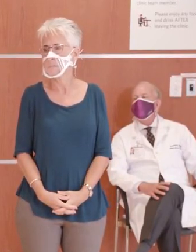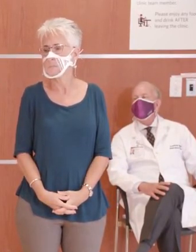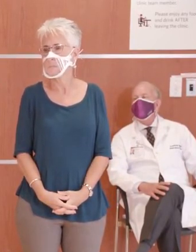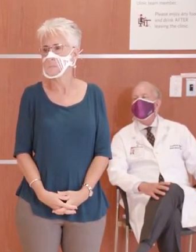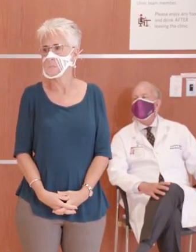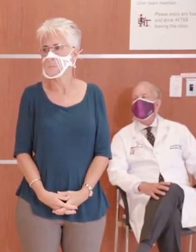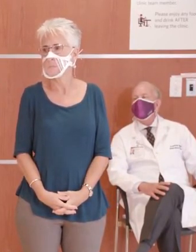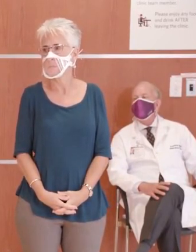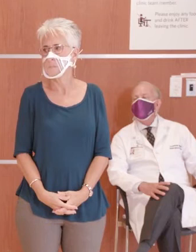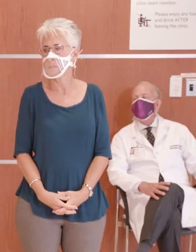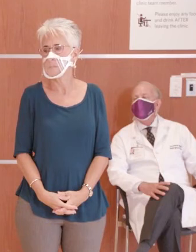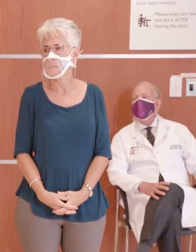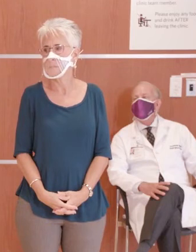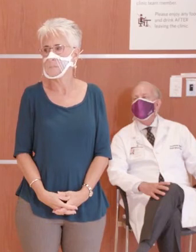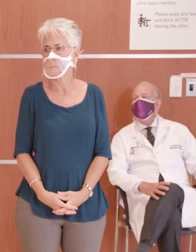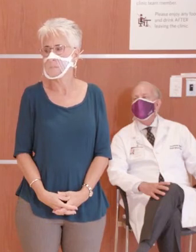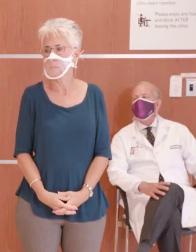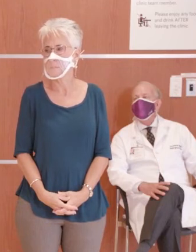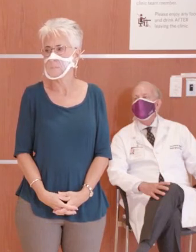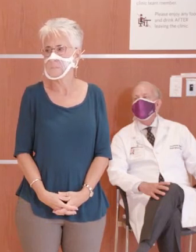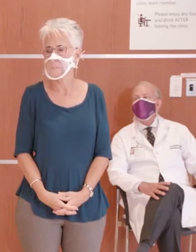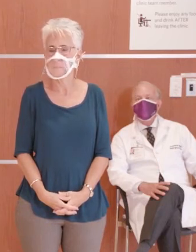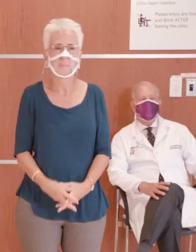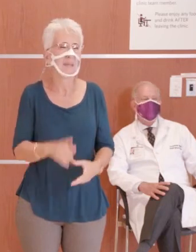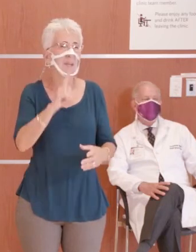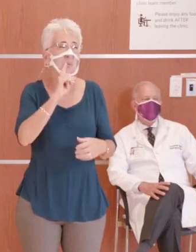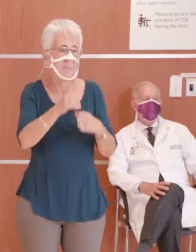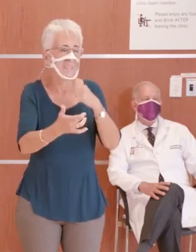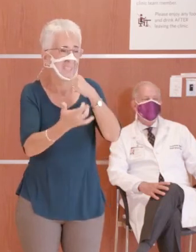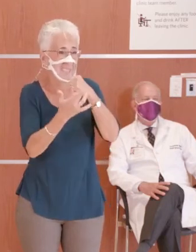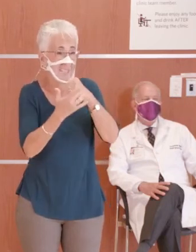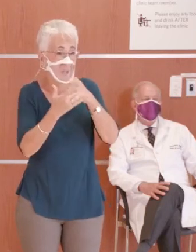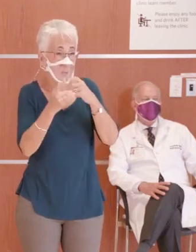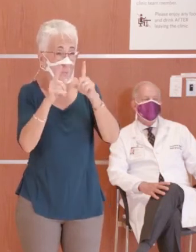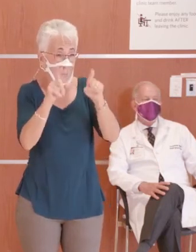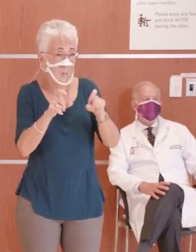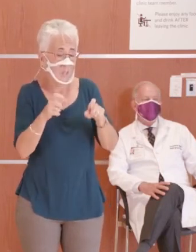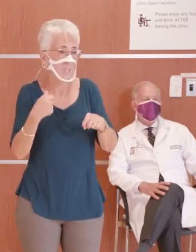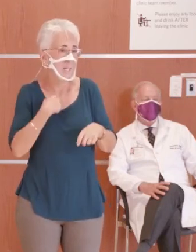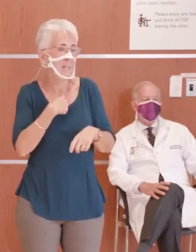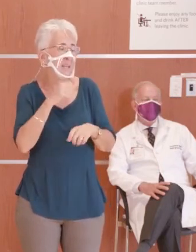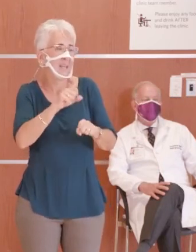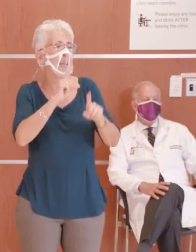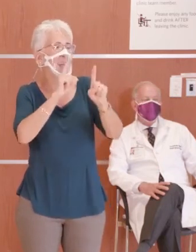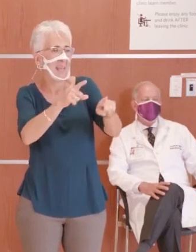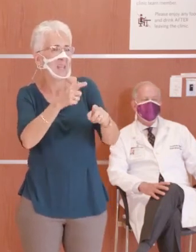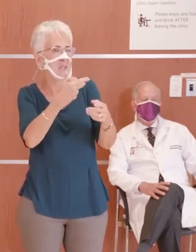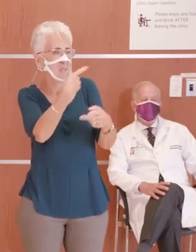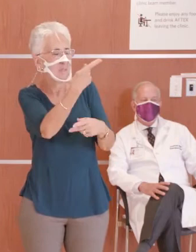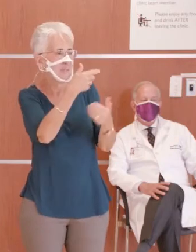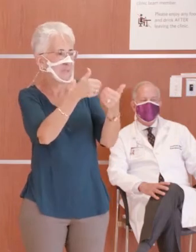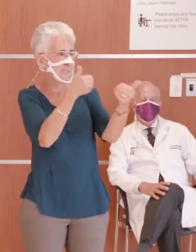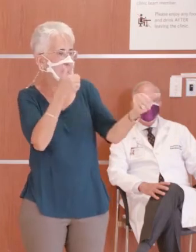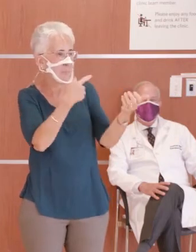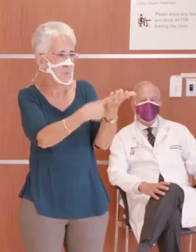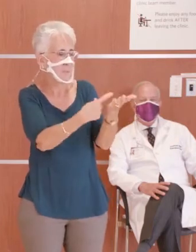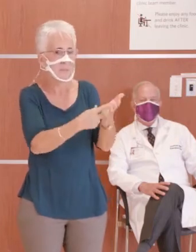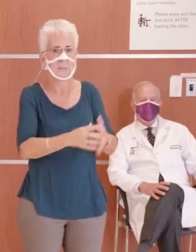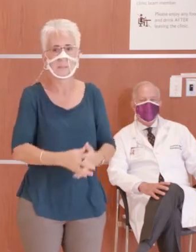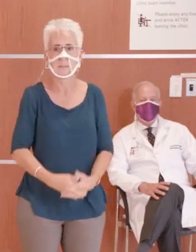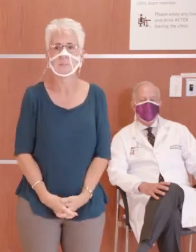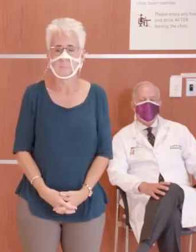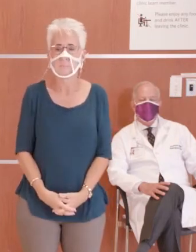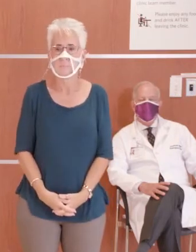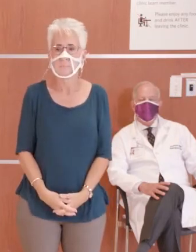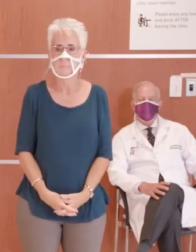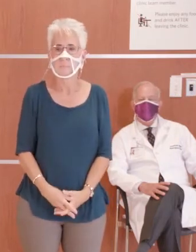probably best if I answer that question offline, and it's quite technical on some of the limitations of the data, yeah. Thank you. Thank you. Up next,